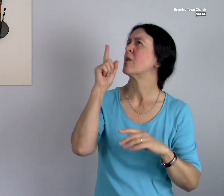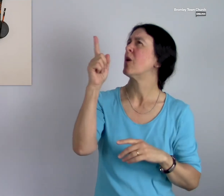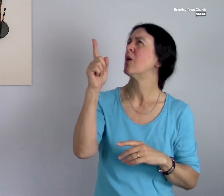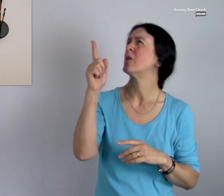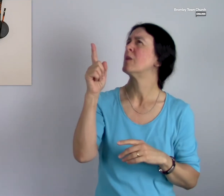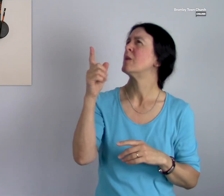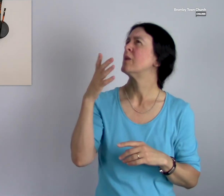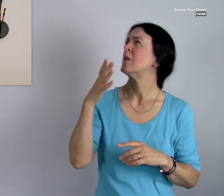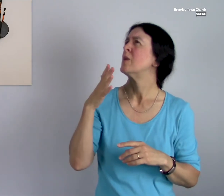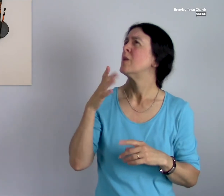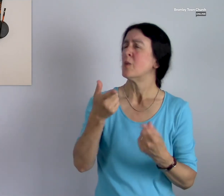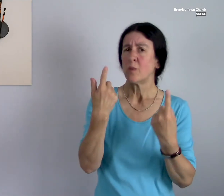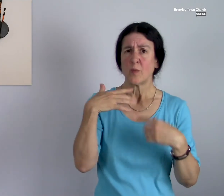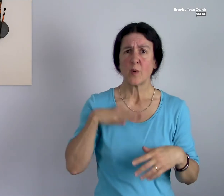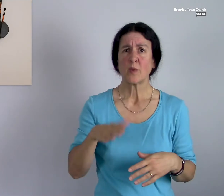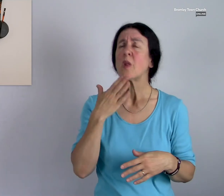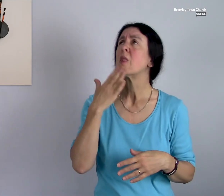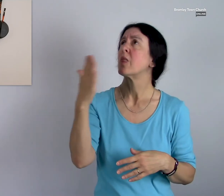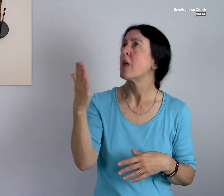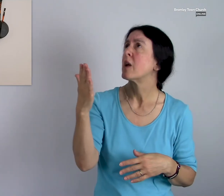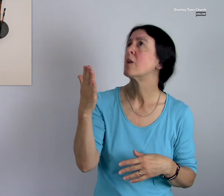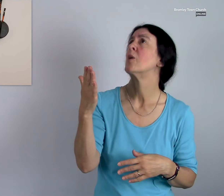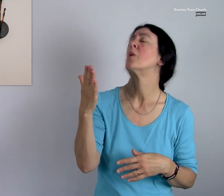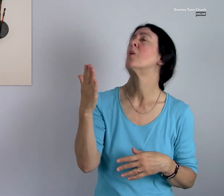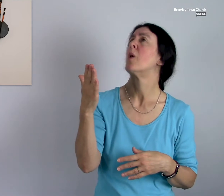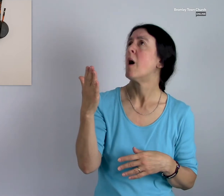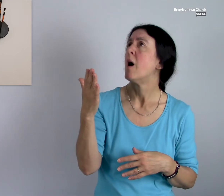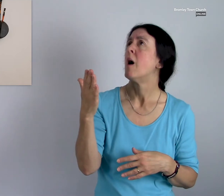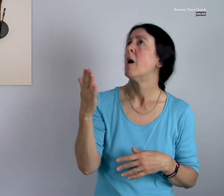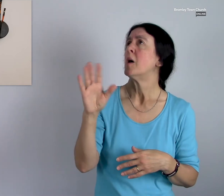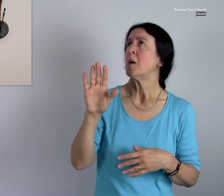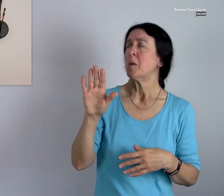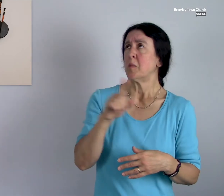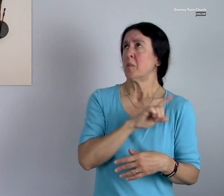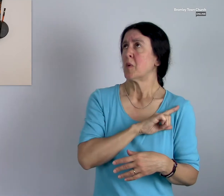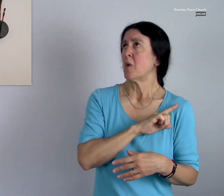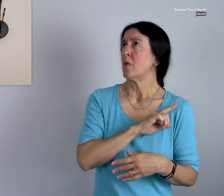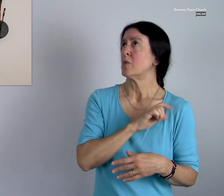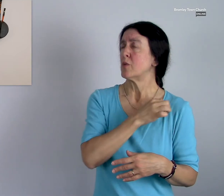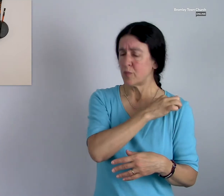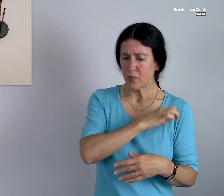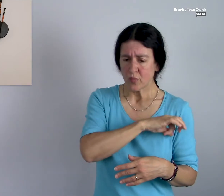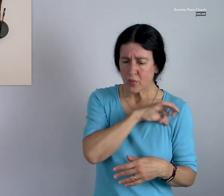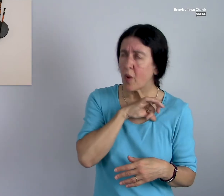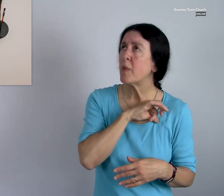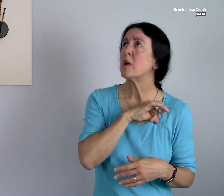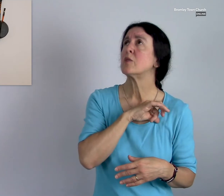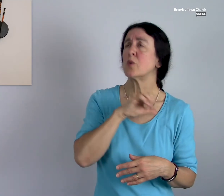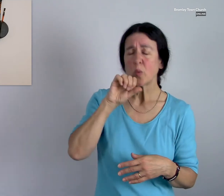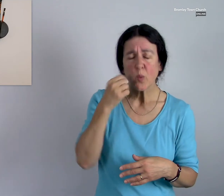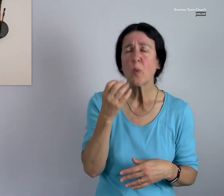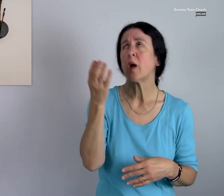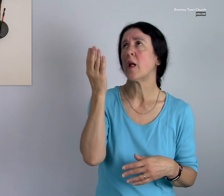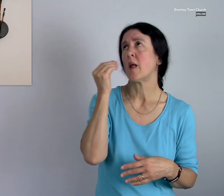We want to thank you because you've promised that you will hear us, that you will listen to our petitions. And we